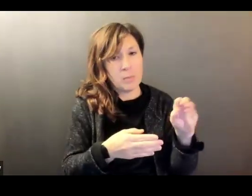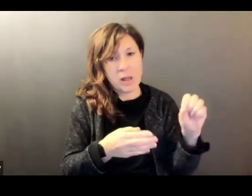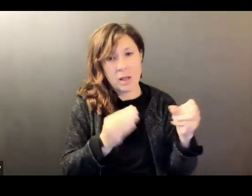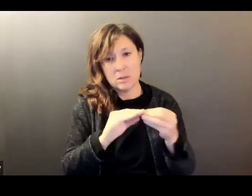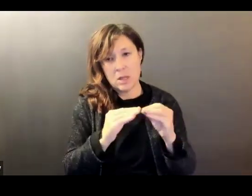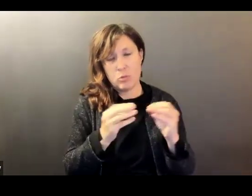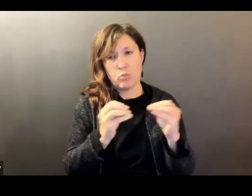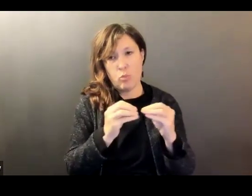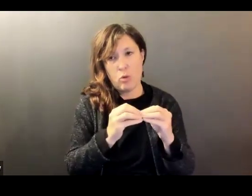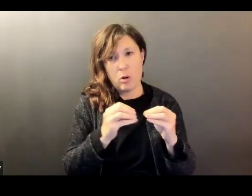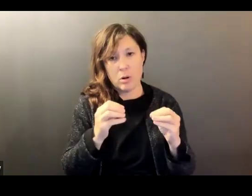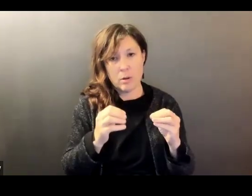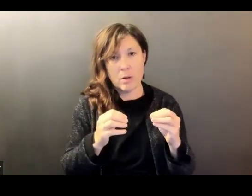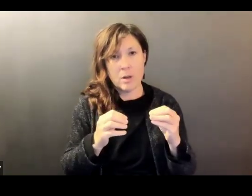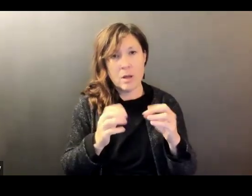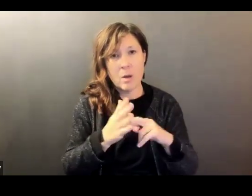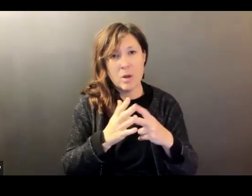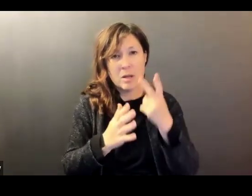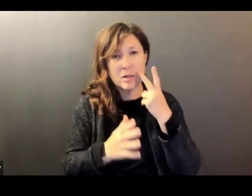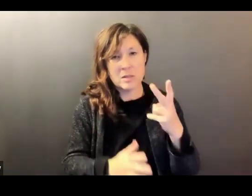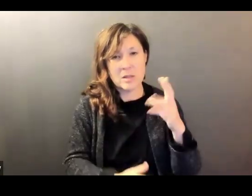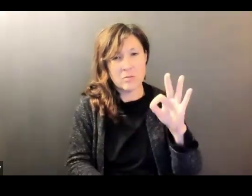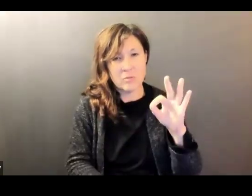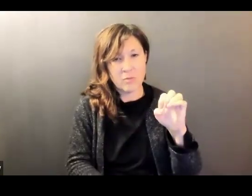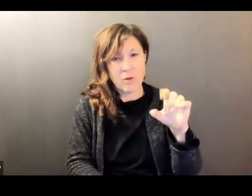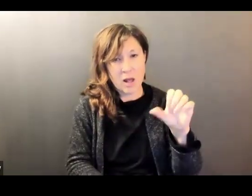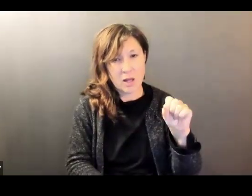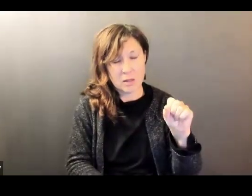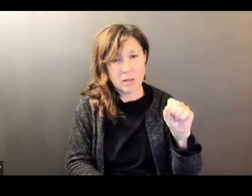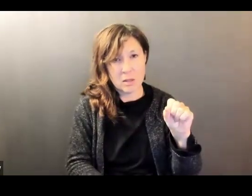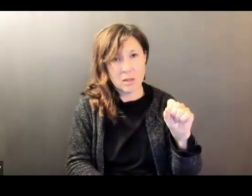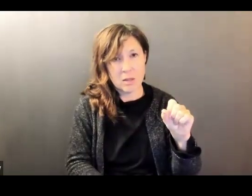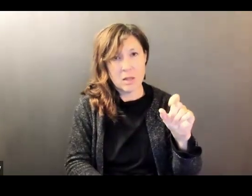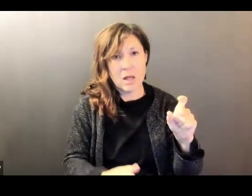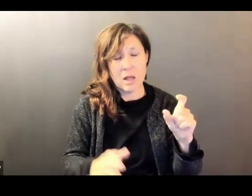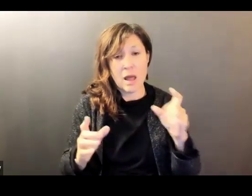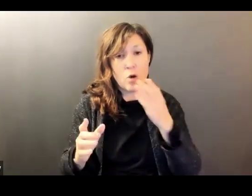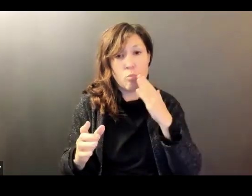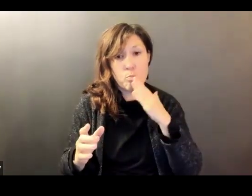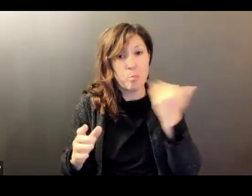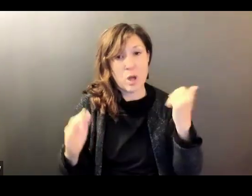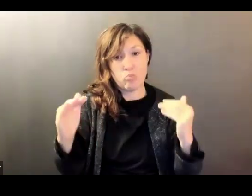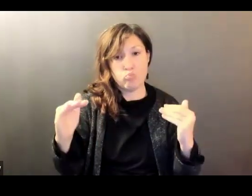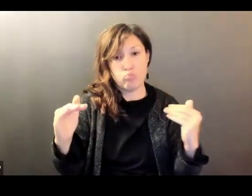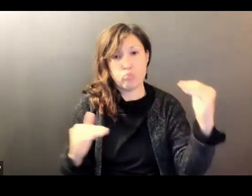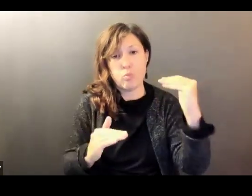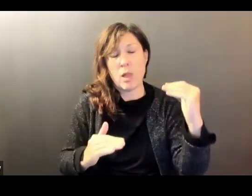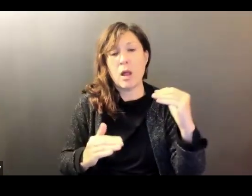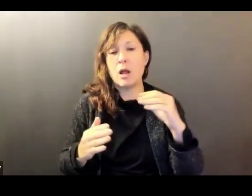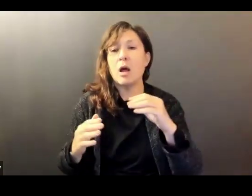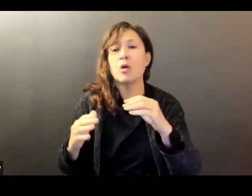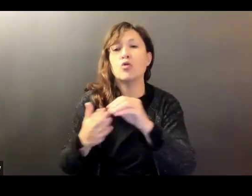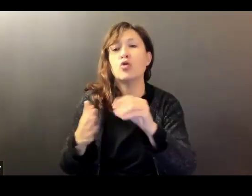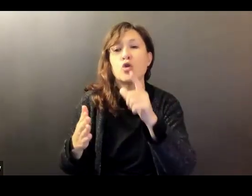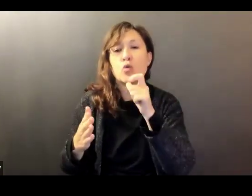see our FELs start to outperform our monolingual peers. It's how we look at the data,